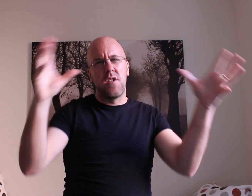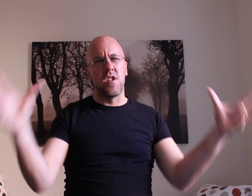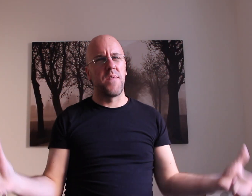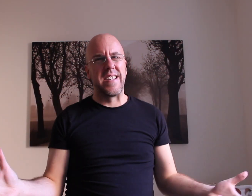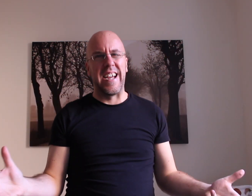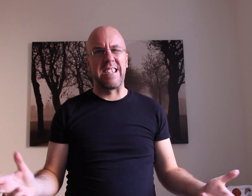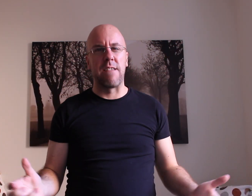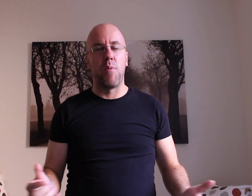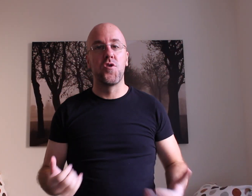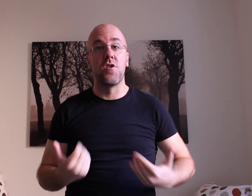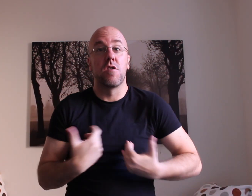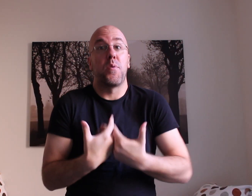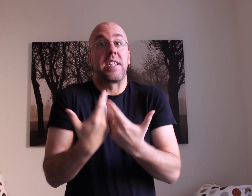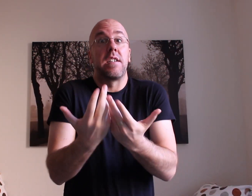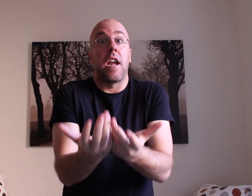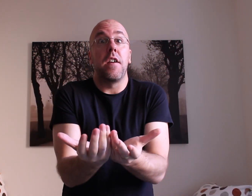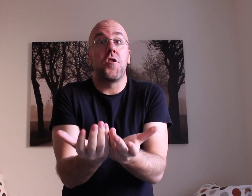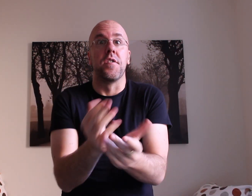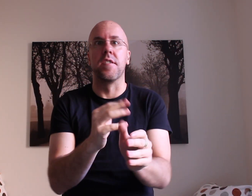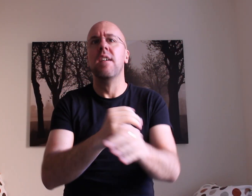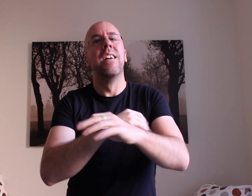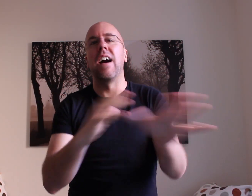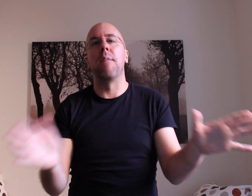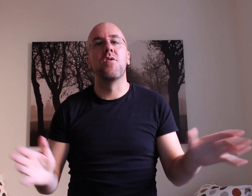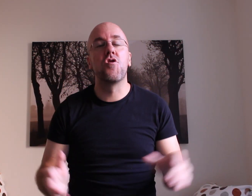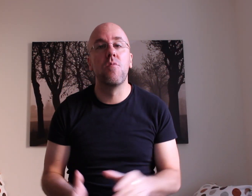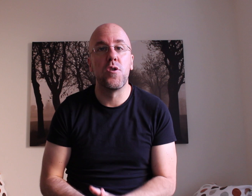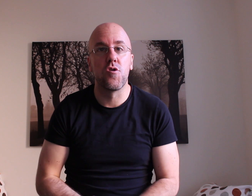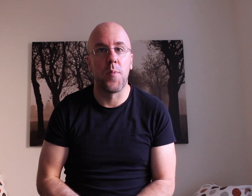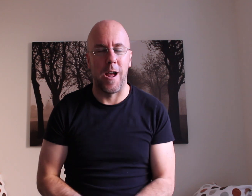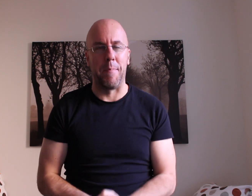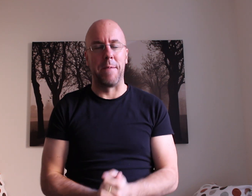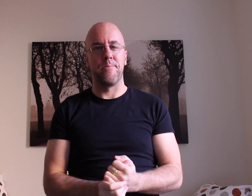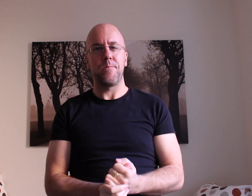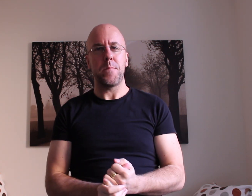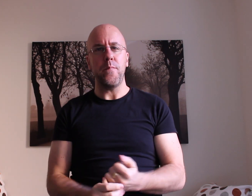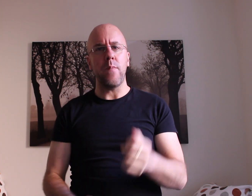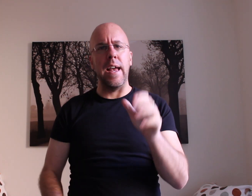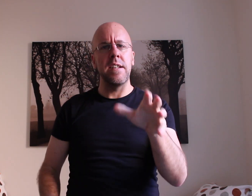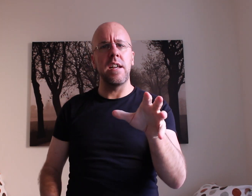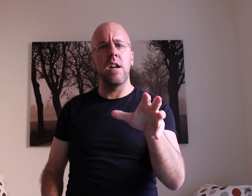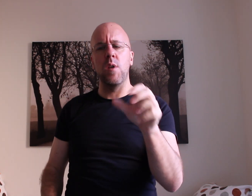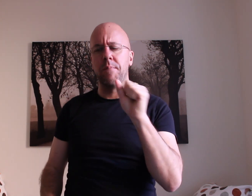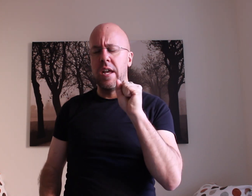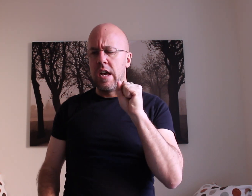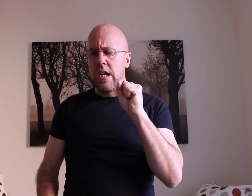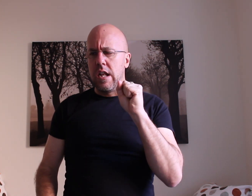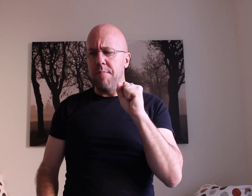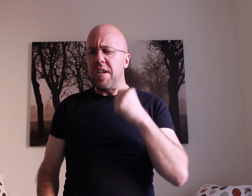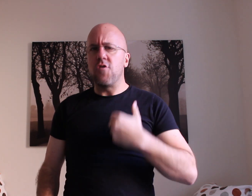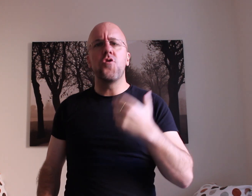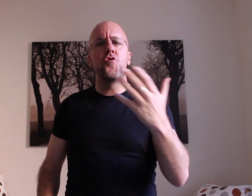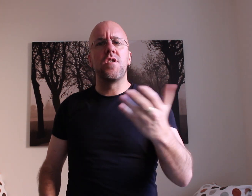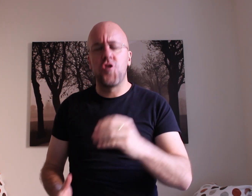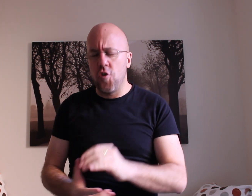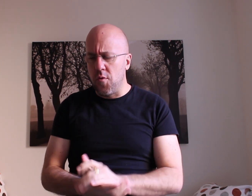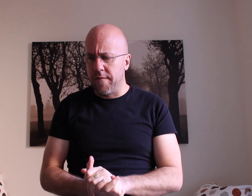posters, fantastic posters, presentations. I'm super, super happy. And, let me introduce you to the story of